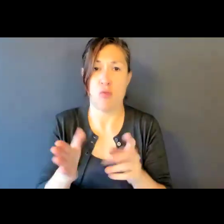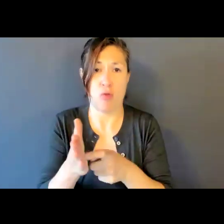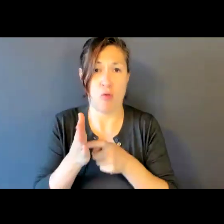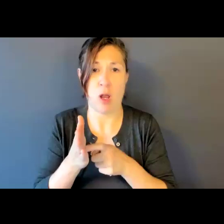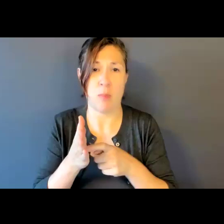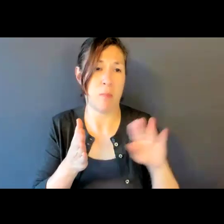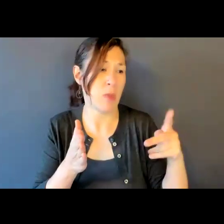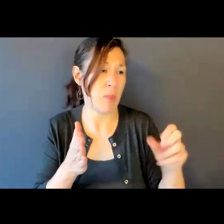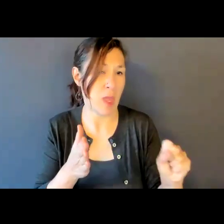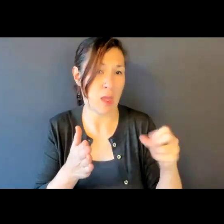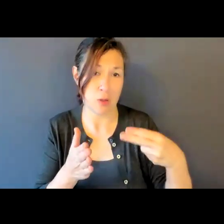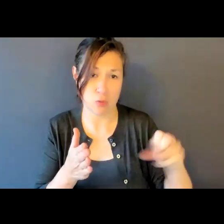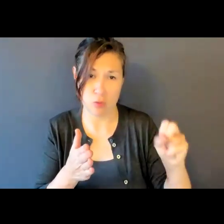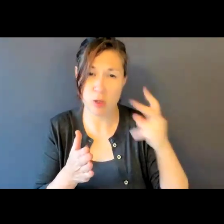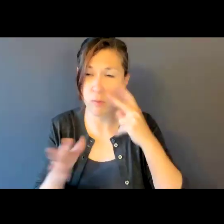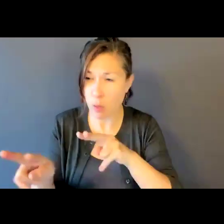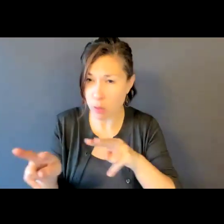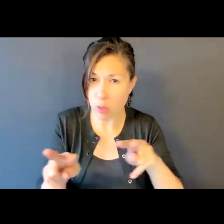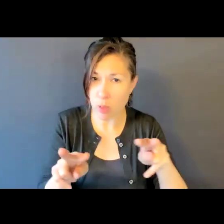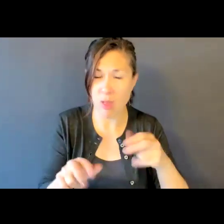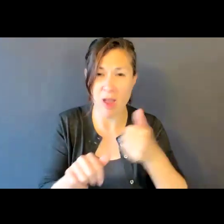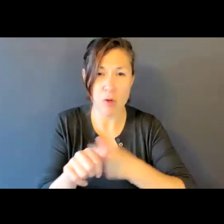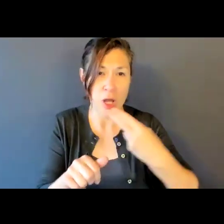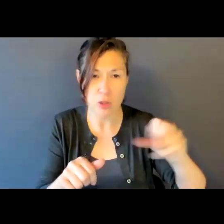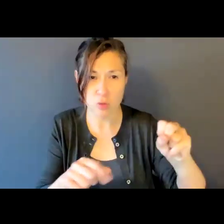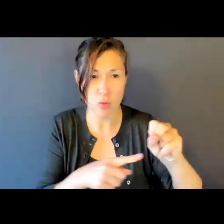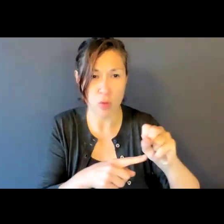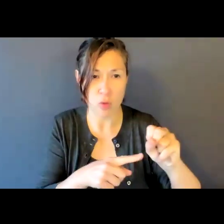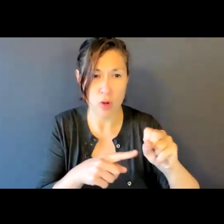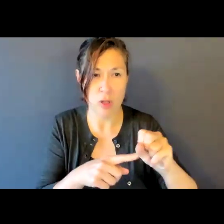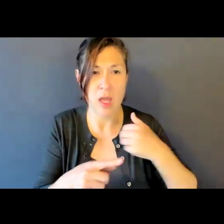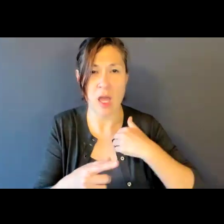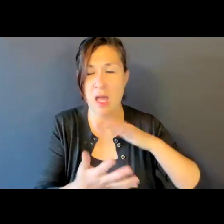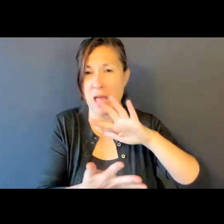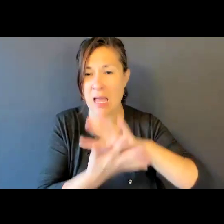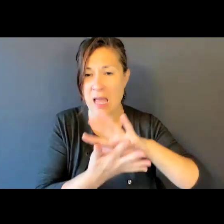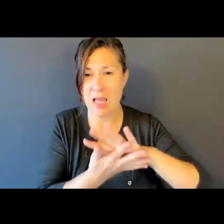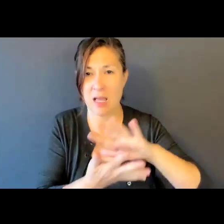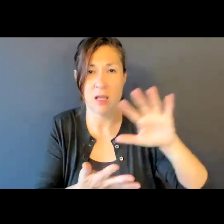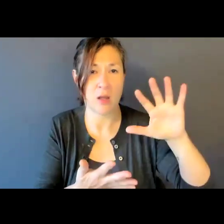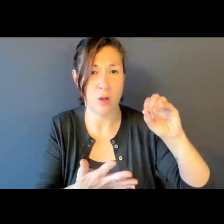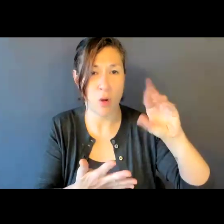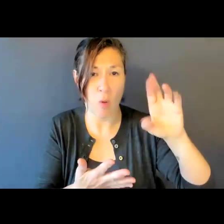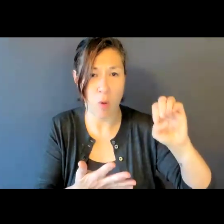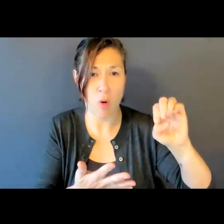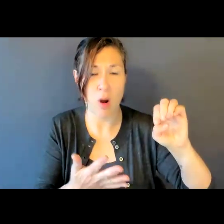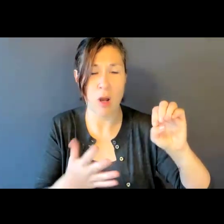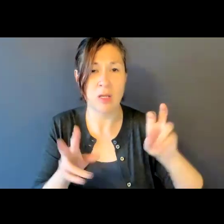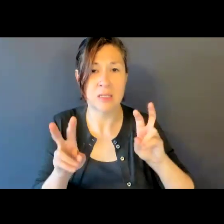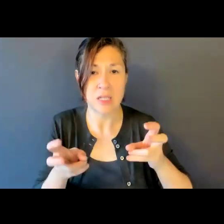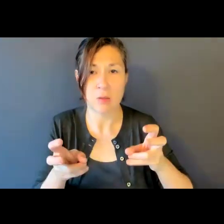high schools, every secondary school in BPS has the academic core subject requirements that mirror Mass Core. So